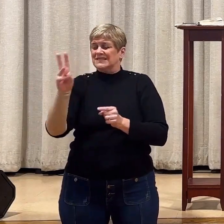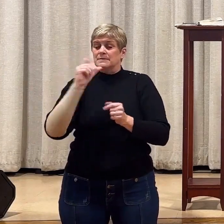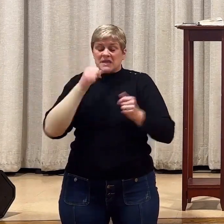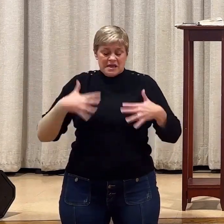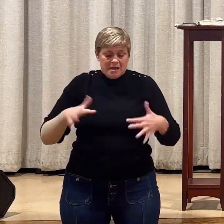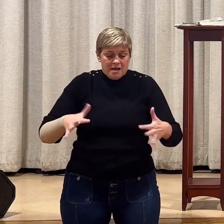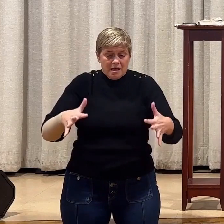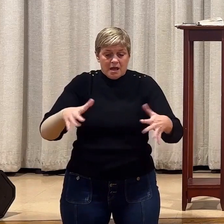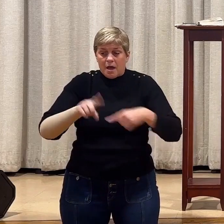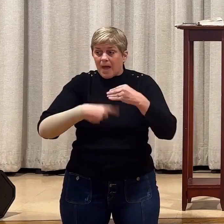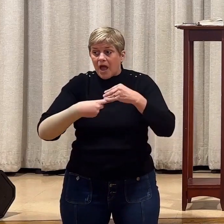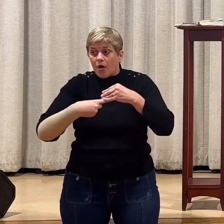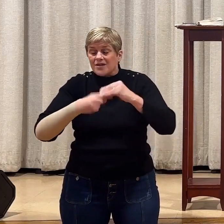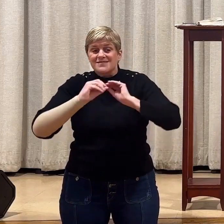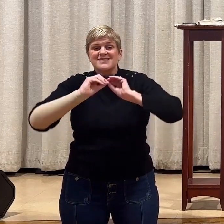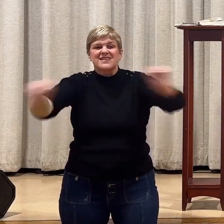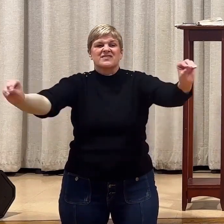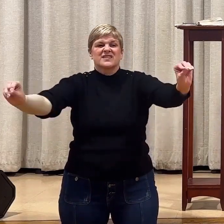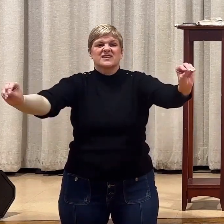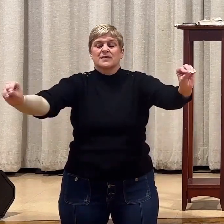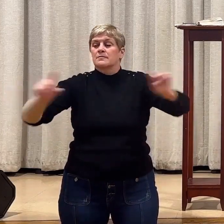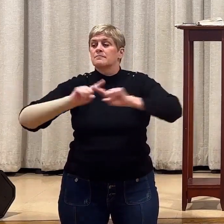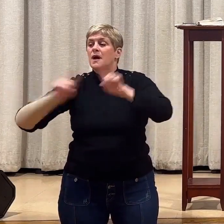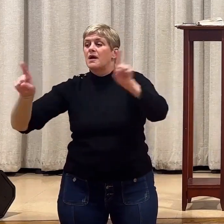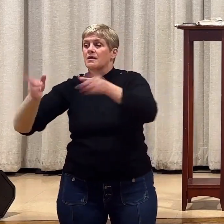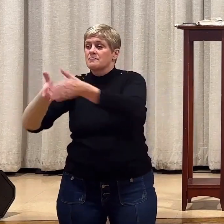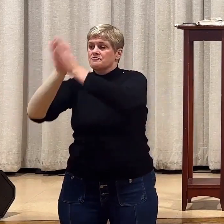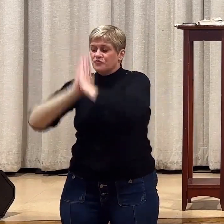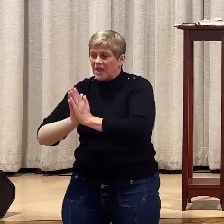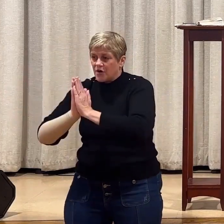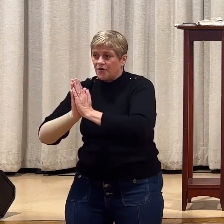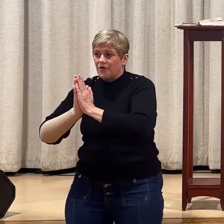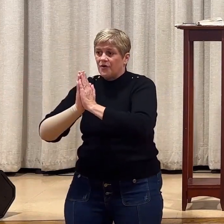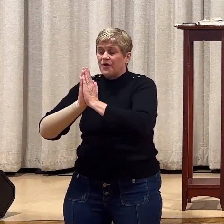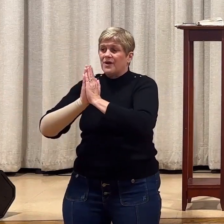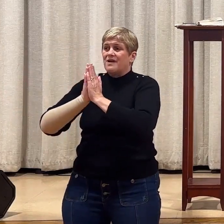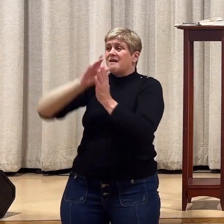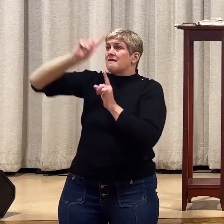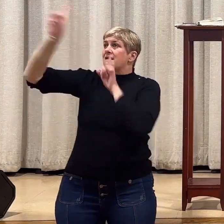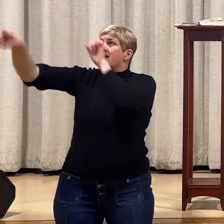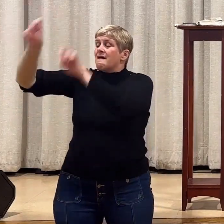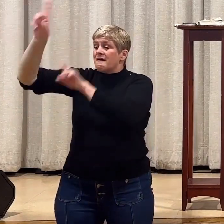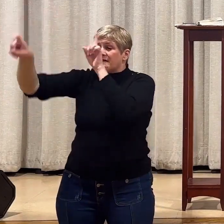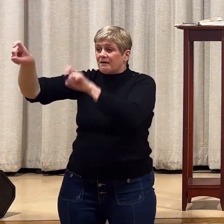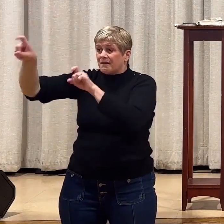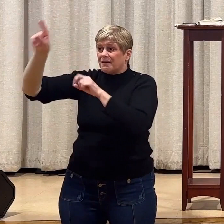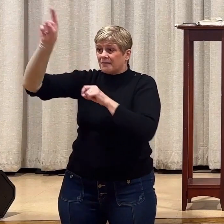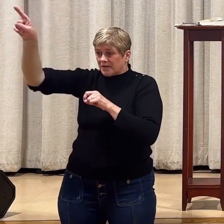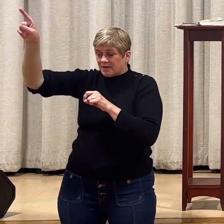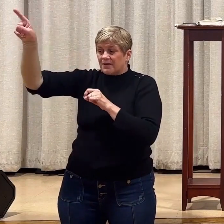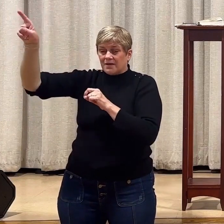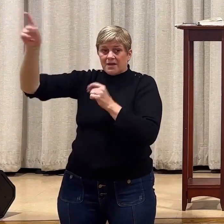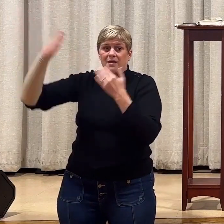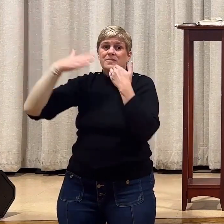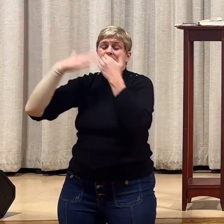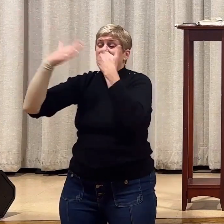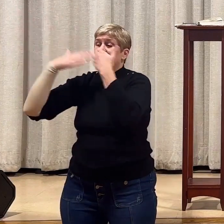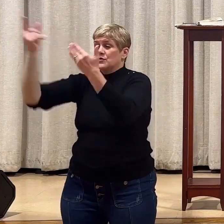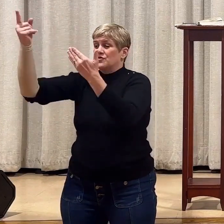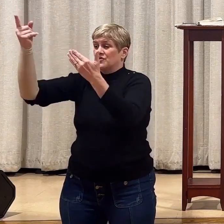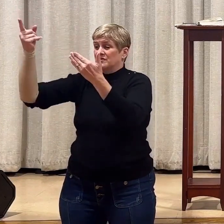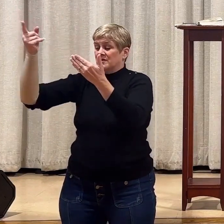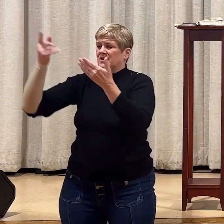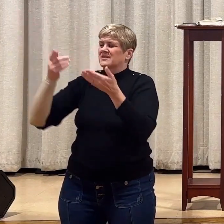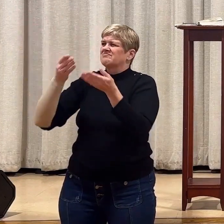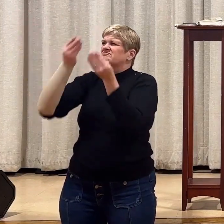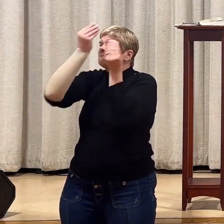anxious about what? But in, with prayer and petition with, let your request be made